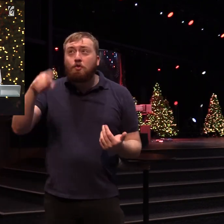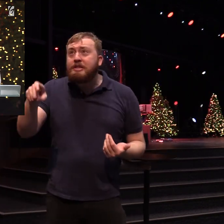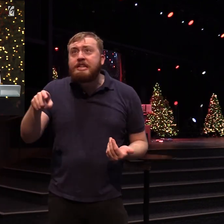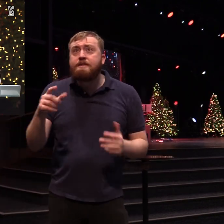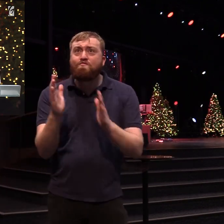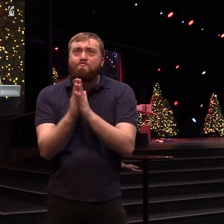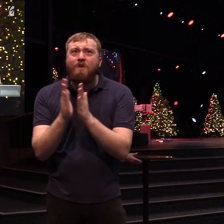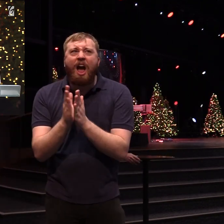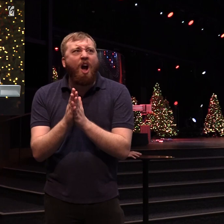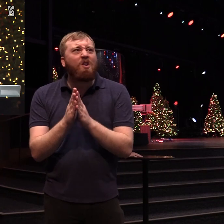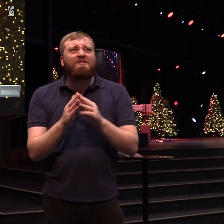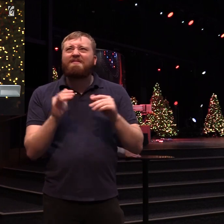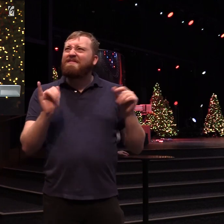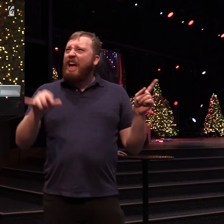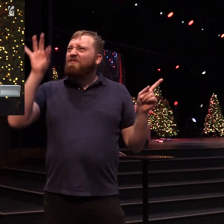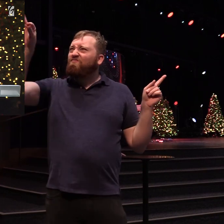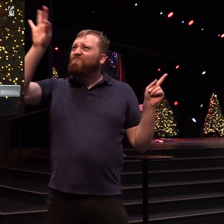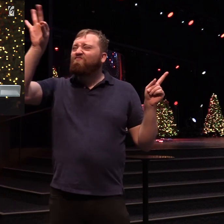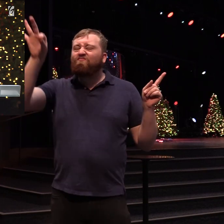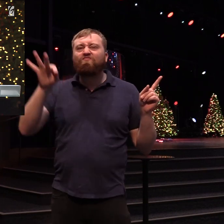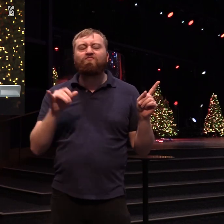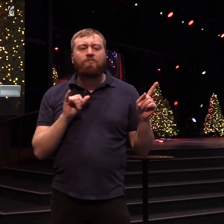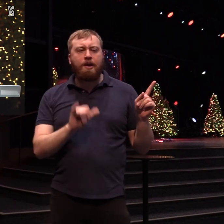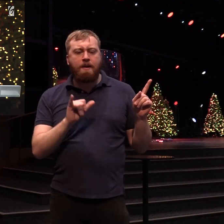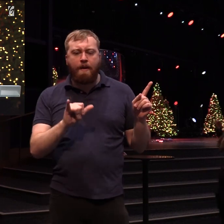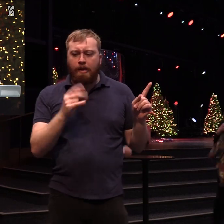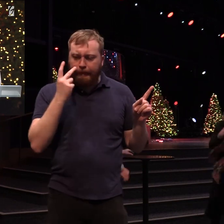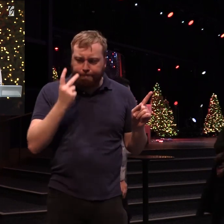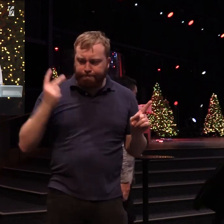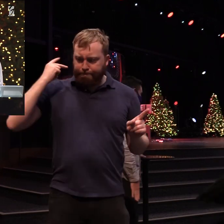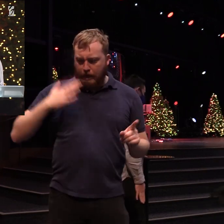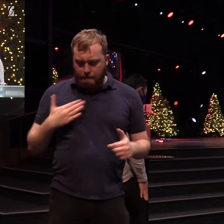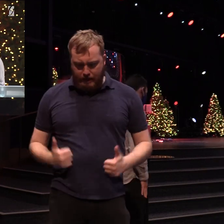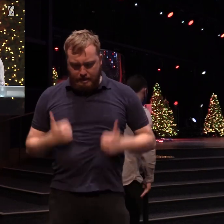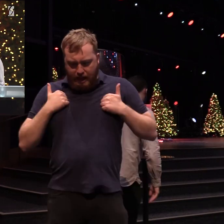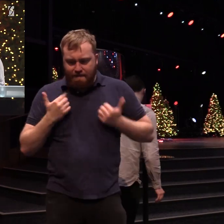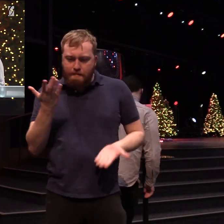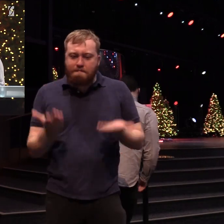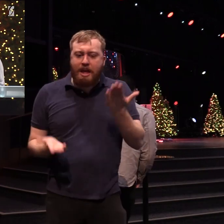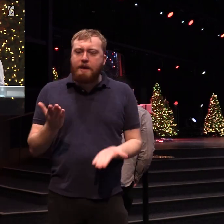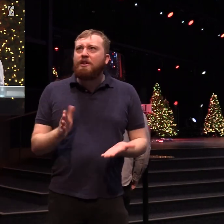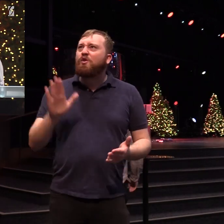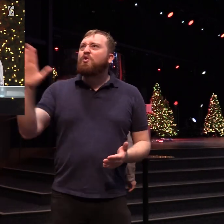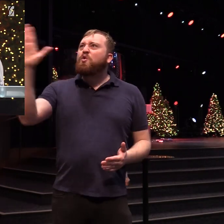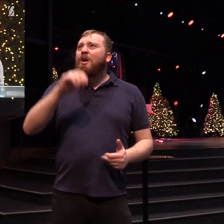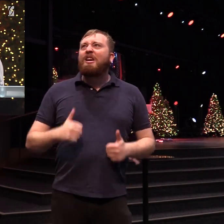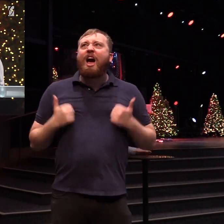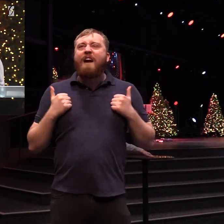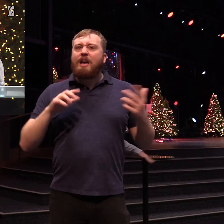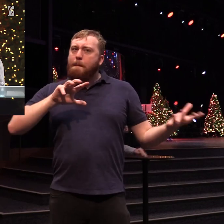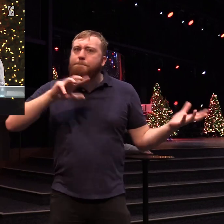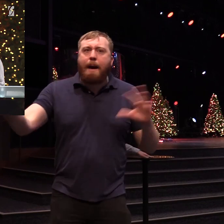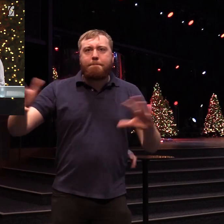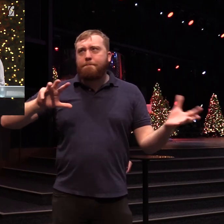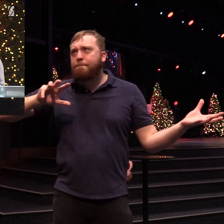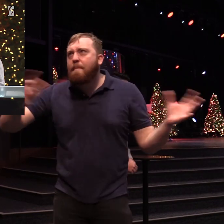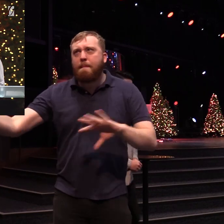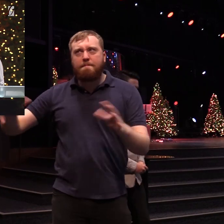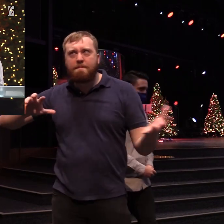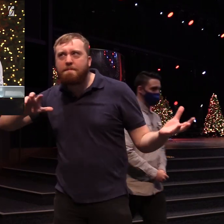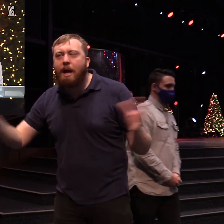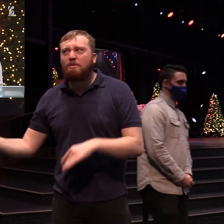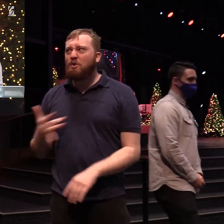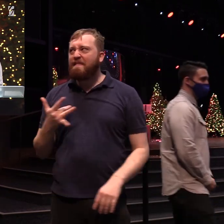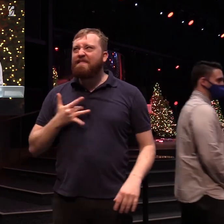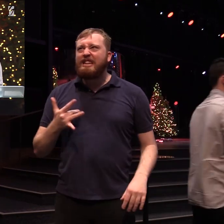A message like that makes you reflect on your own foundation. Maybe there are bombs falling in your world right now. Maybe you feel the